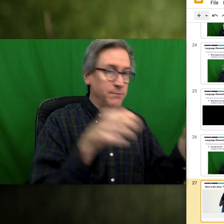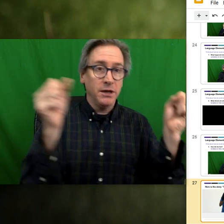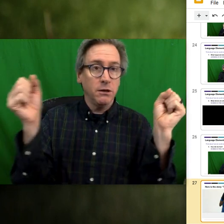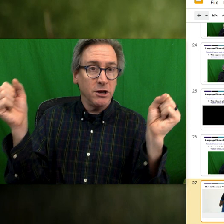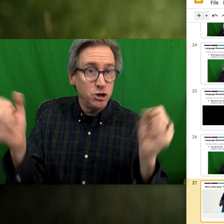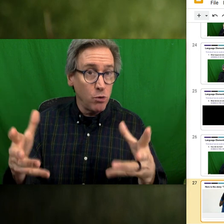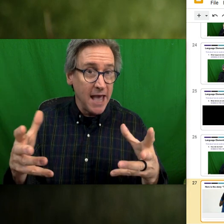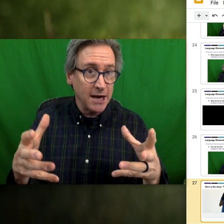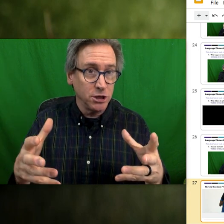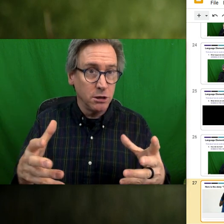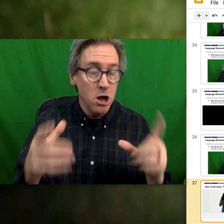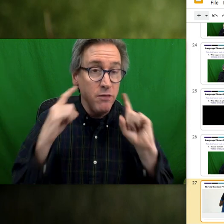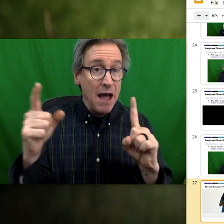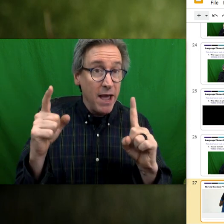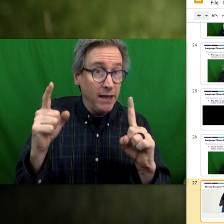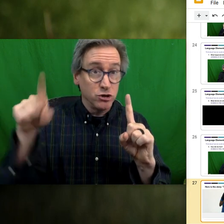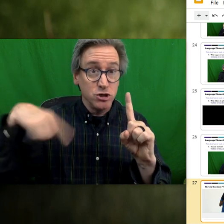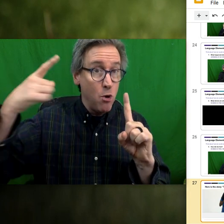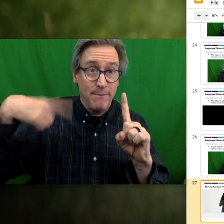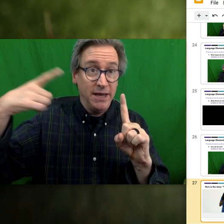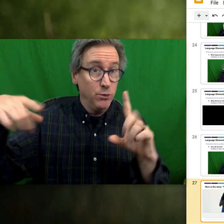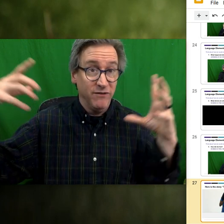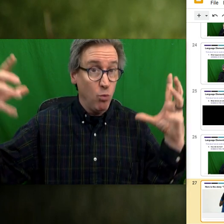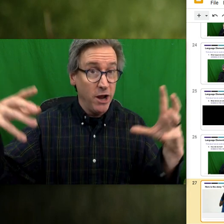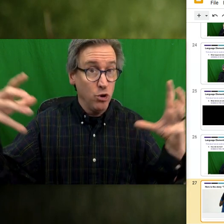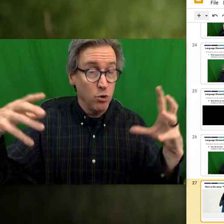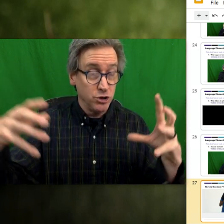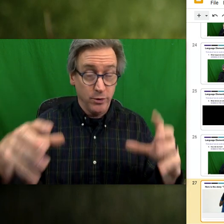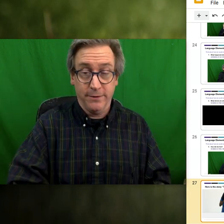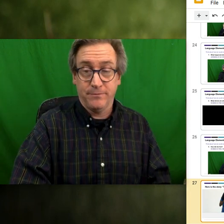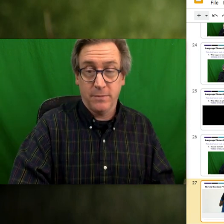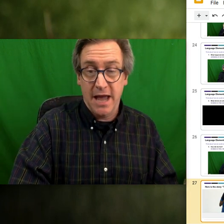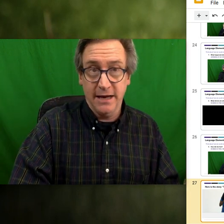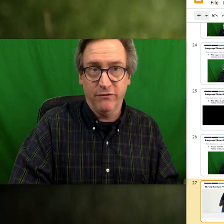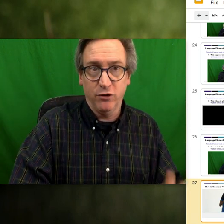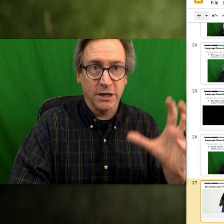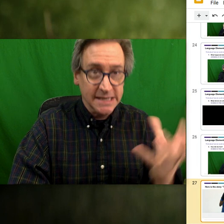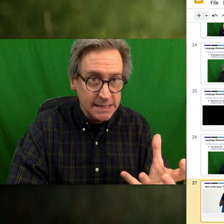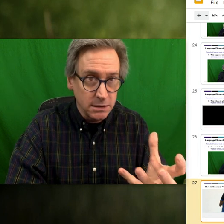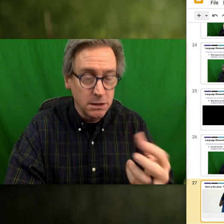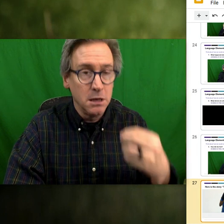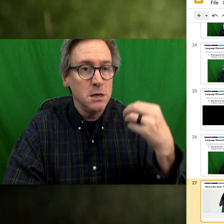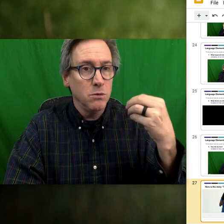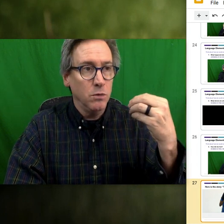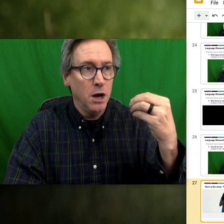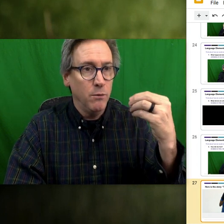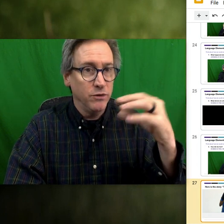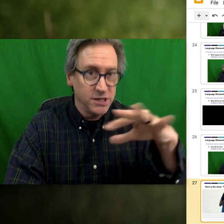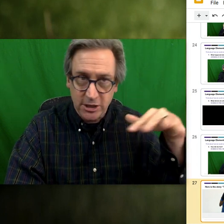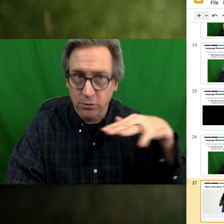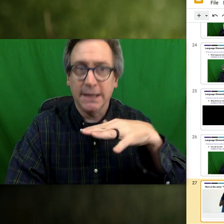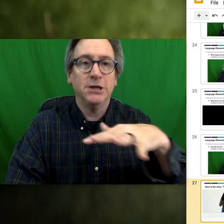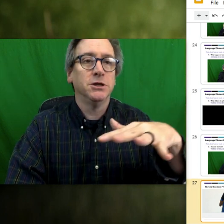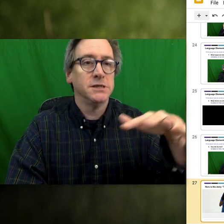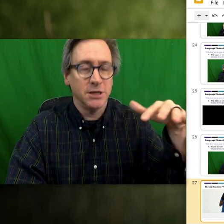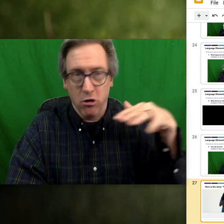Describe something, then show the action. That way, there's no ambiguity of what you're doing. And if you're consistent with the